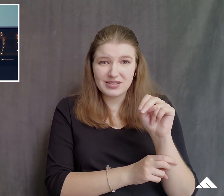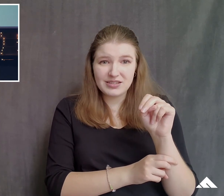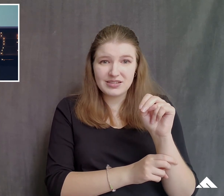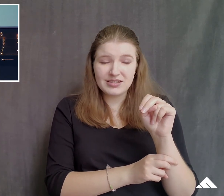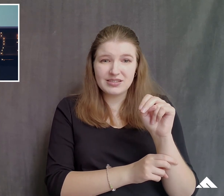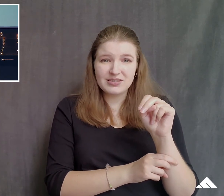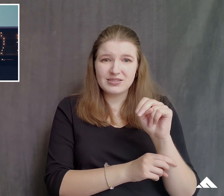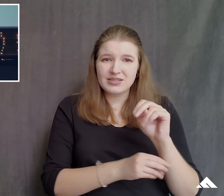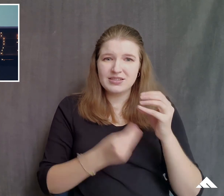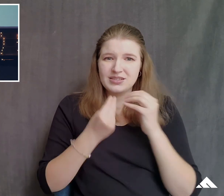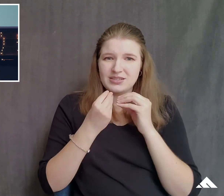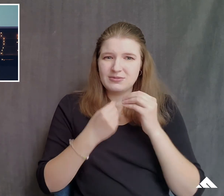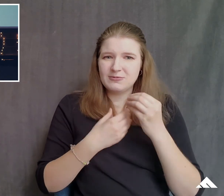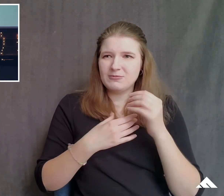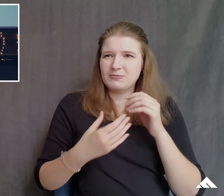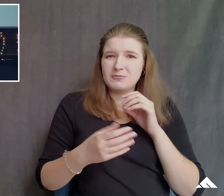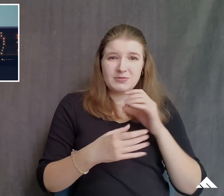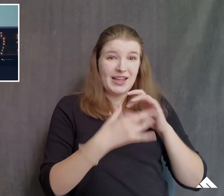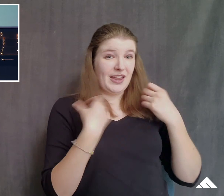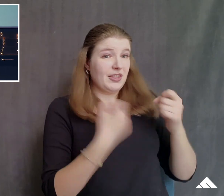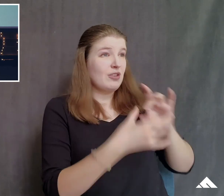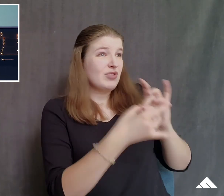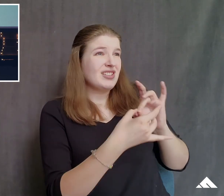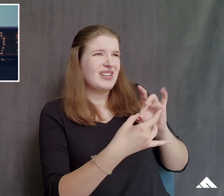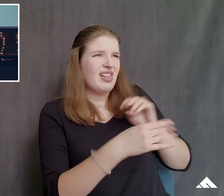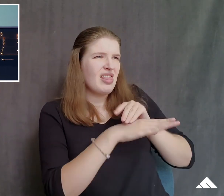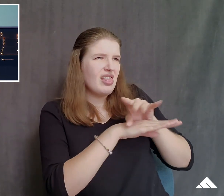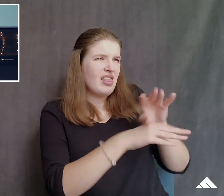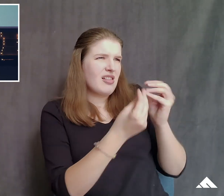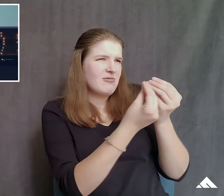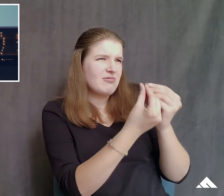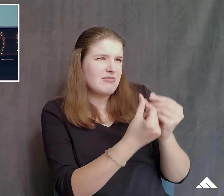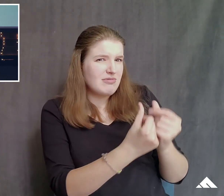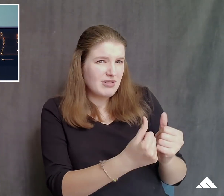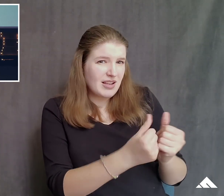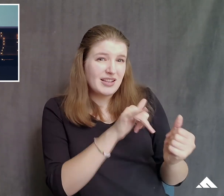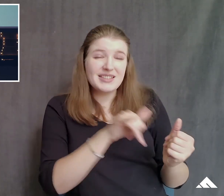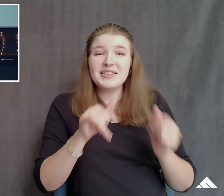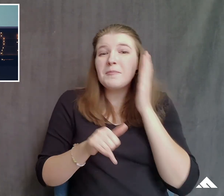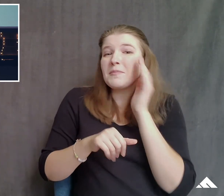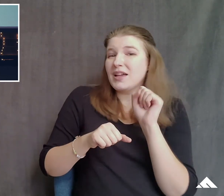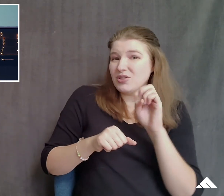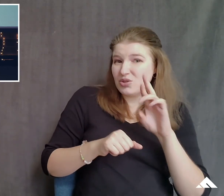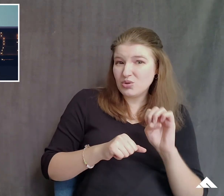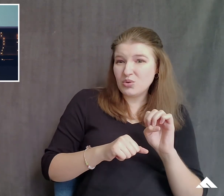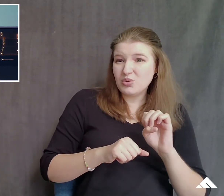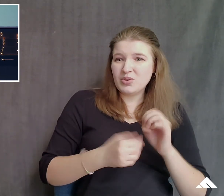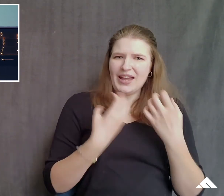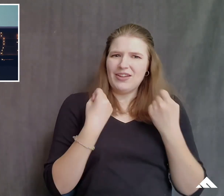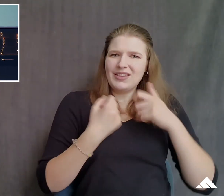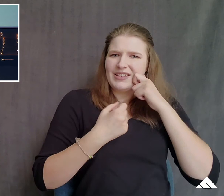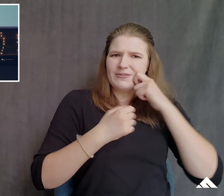And it's slowly eating through your healthy relationships in the same way a bed sore eats through the healthy tissue until it gets to the bone and